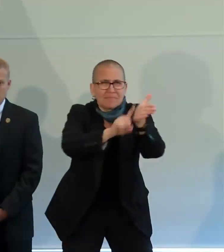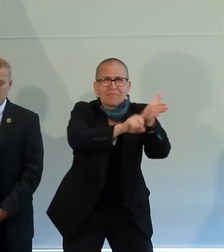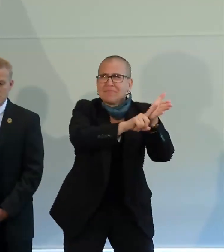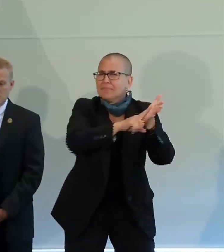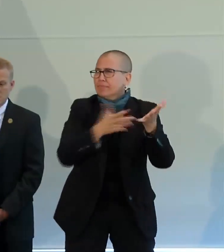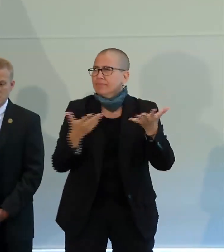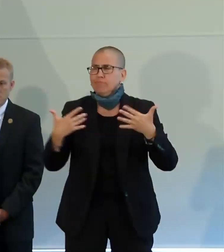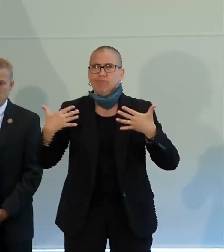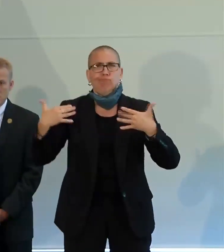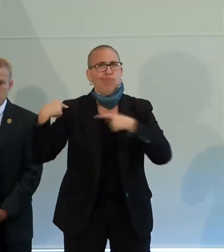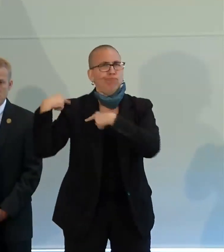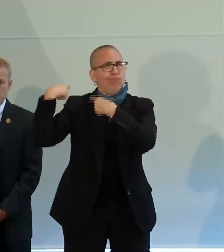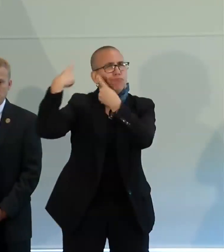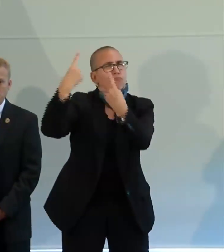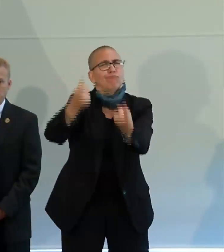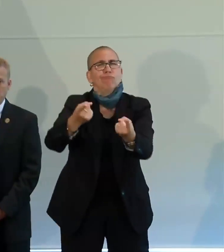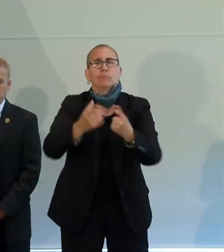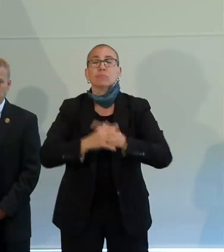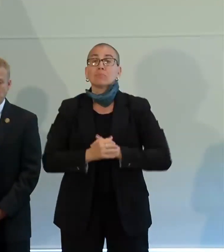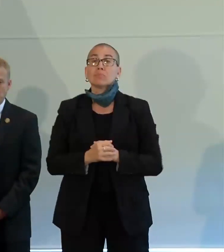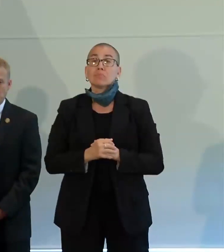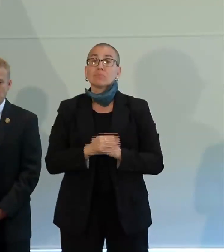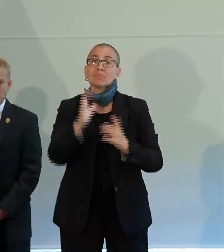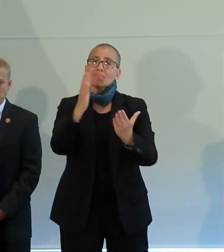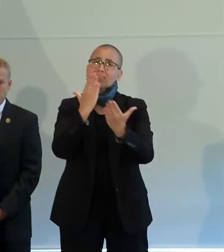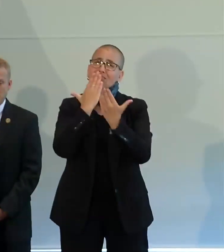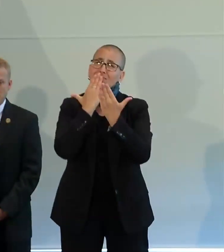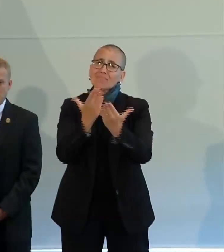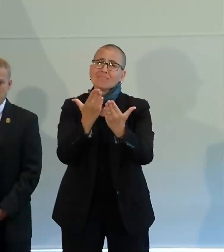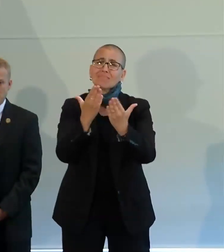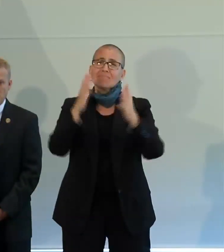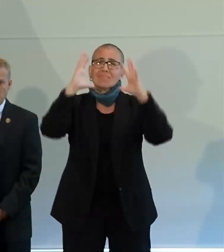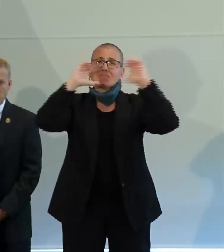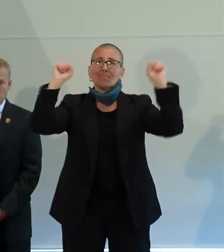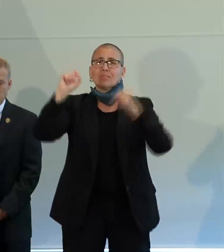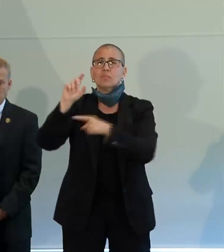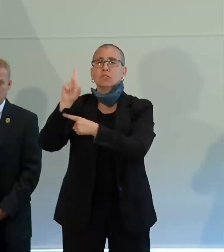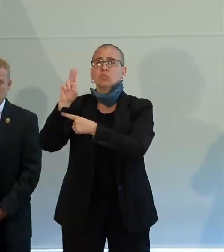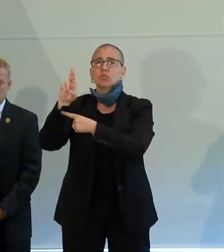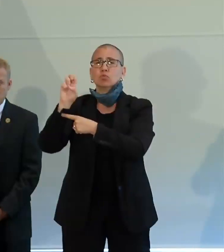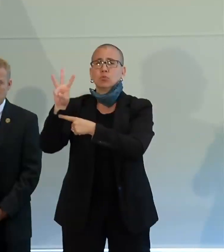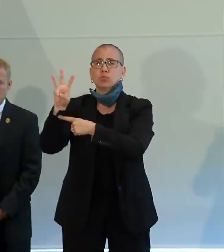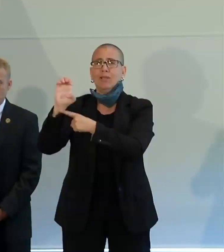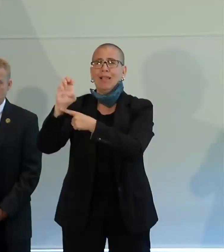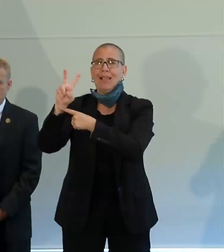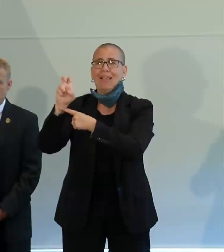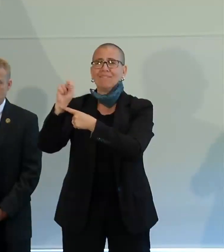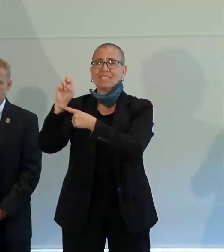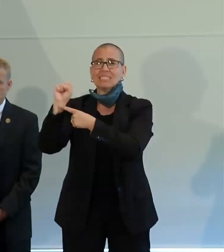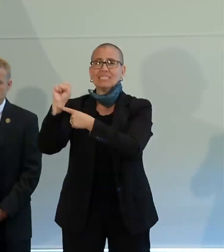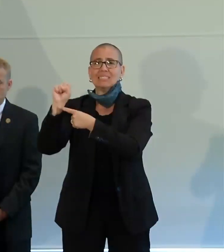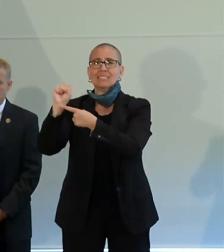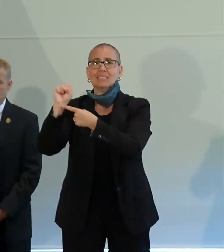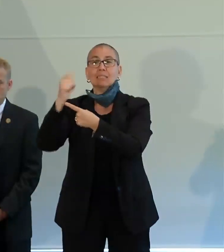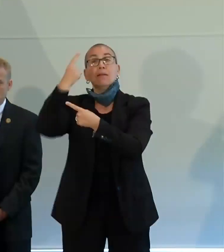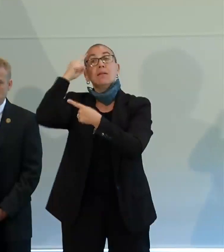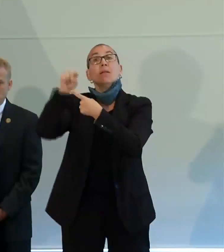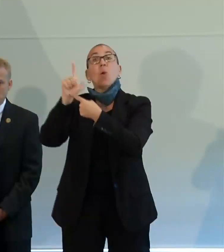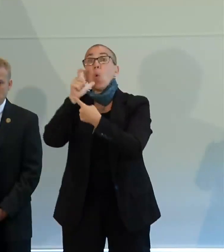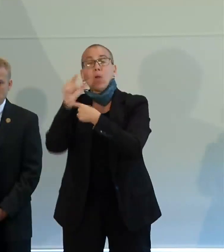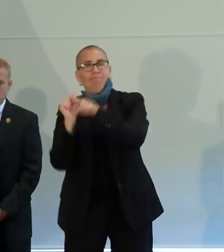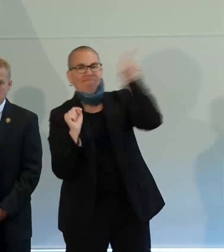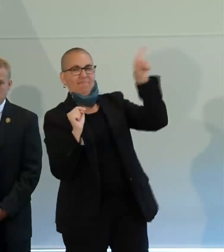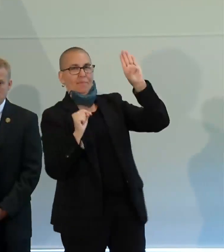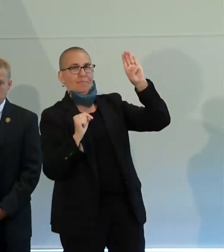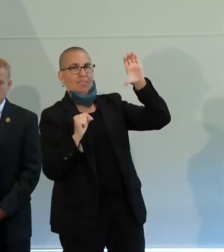I also want to thank Superintendent Drew Evans of the Bureau of Criminal Apprehension and his professional staff for the care and speed with